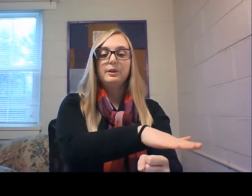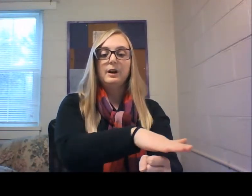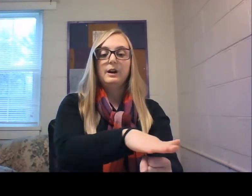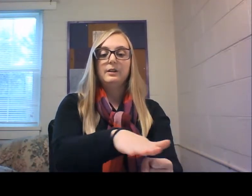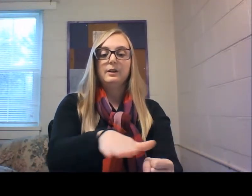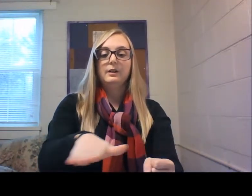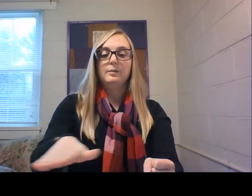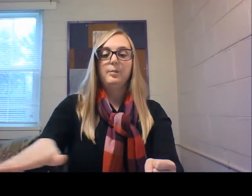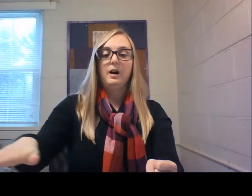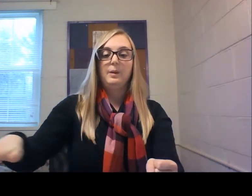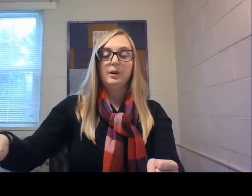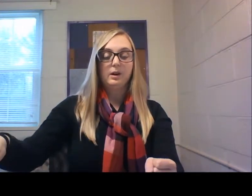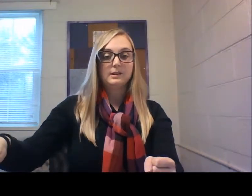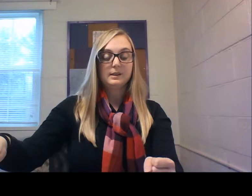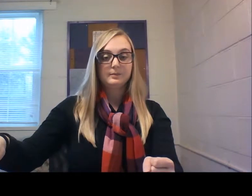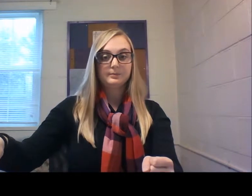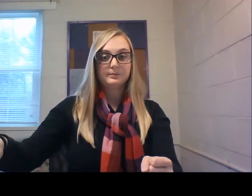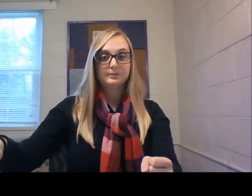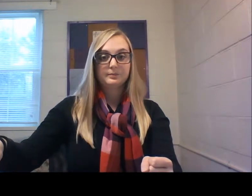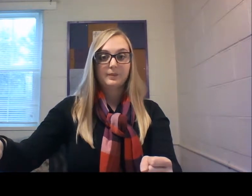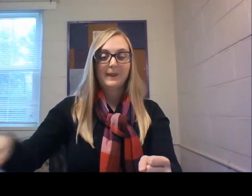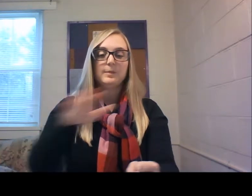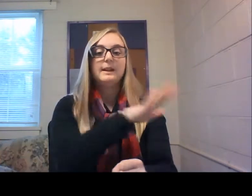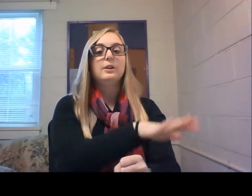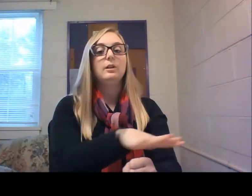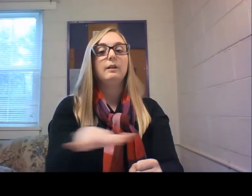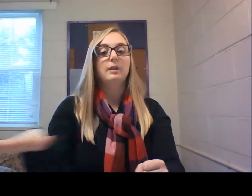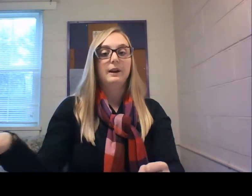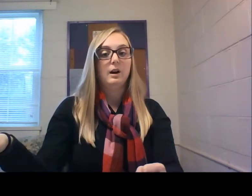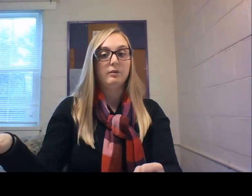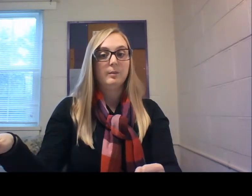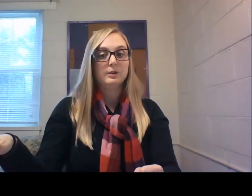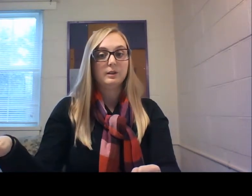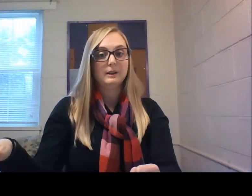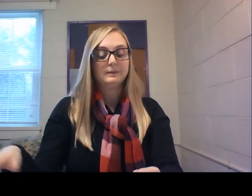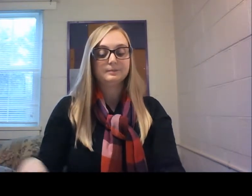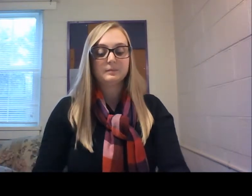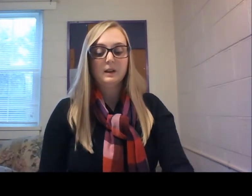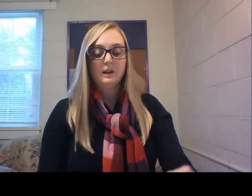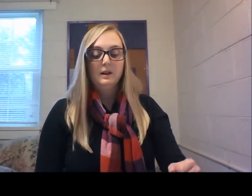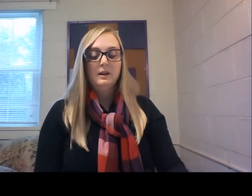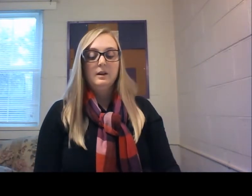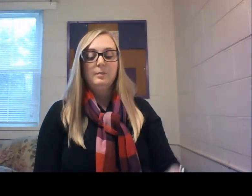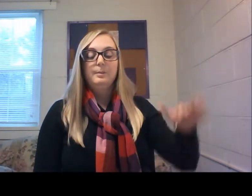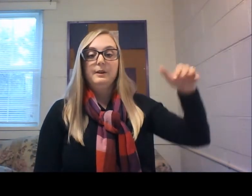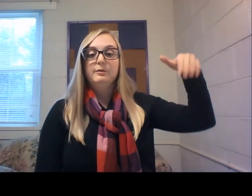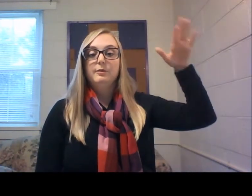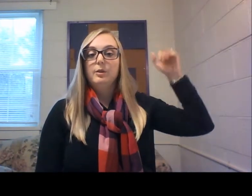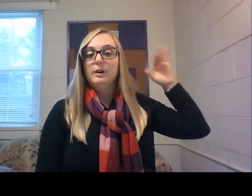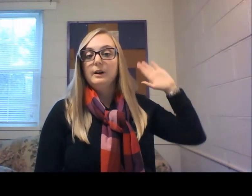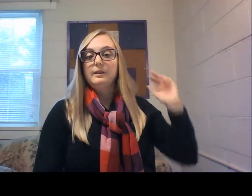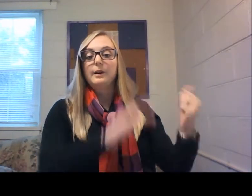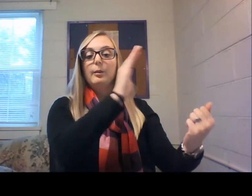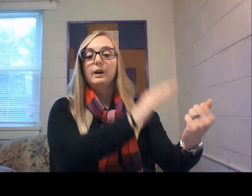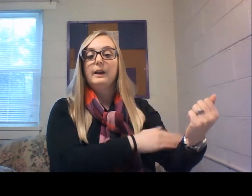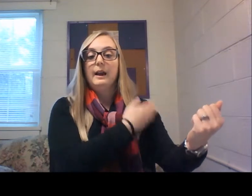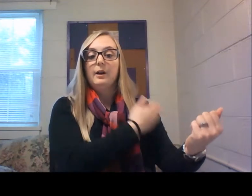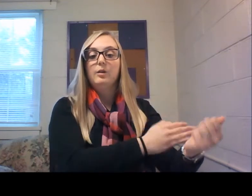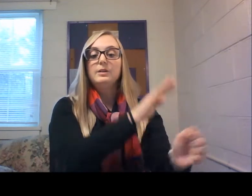move your other palm across it. Almost like you're leveling off a measuring cup. Before there were carols